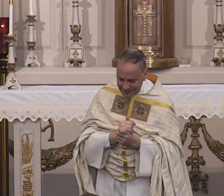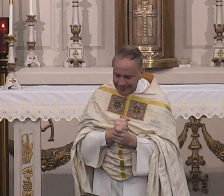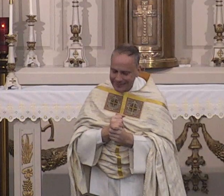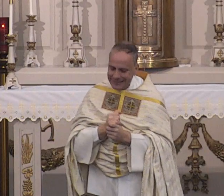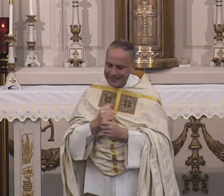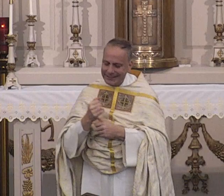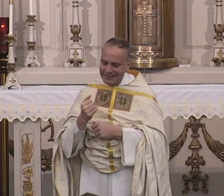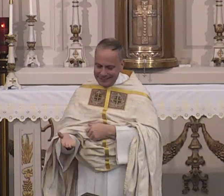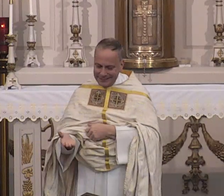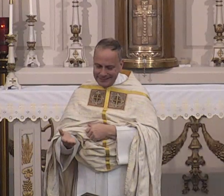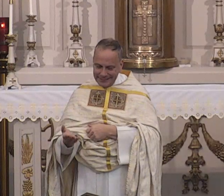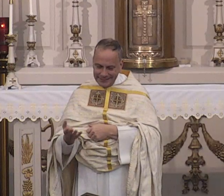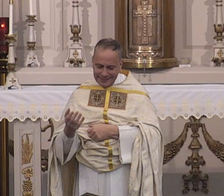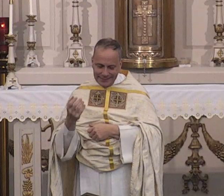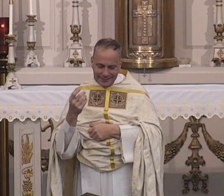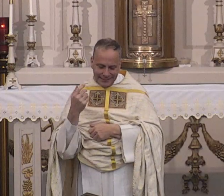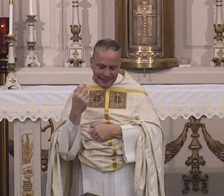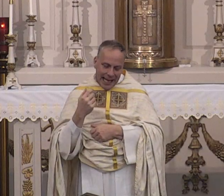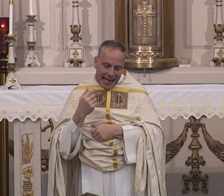point.